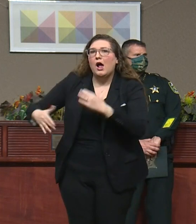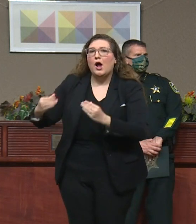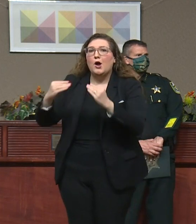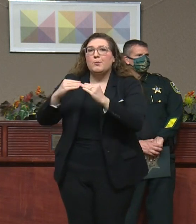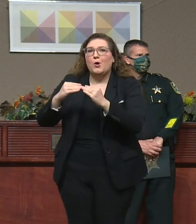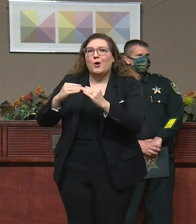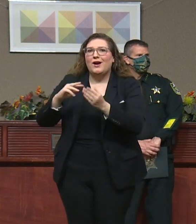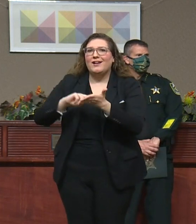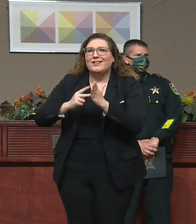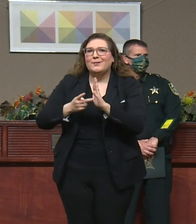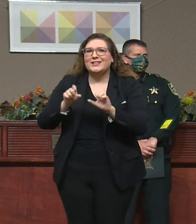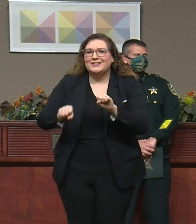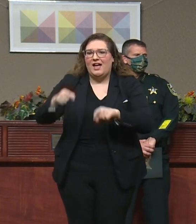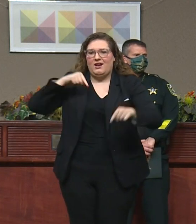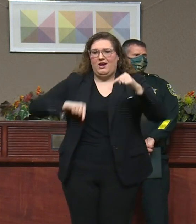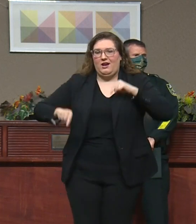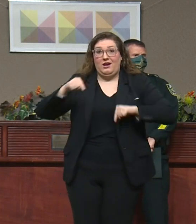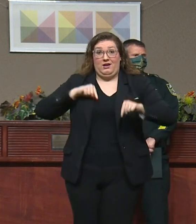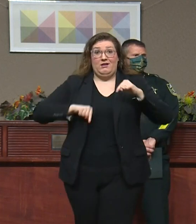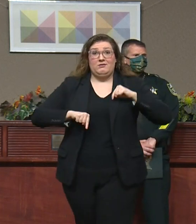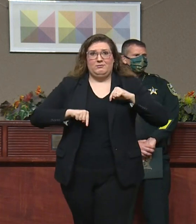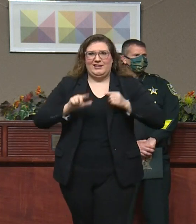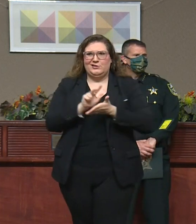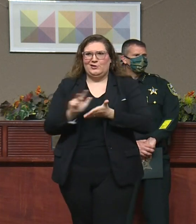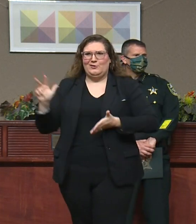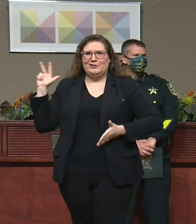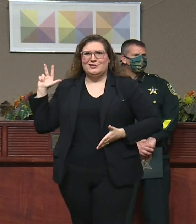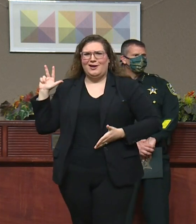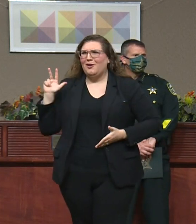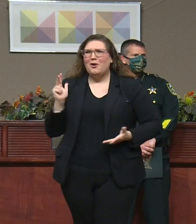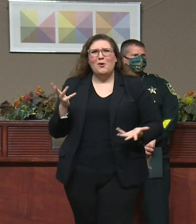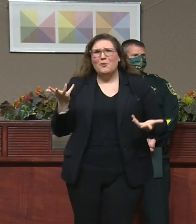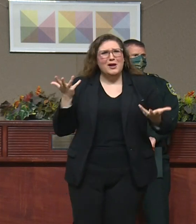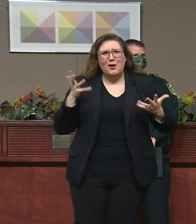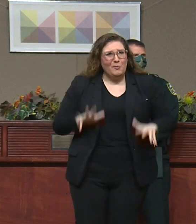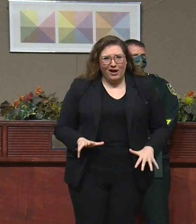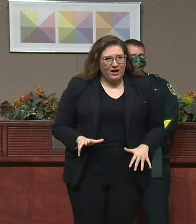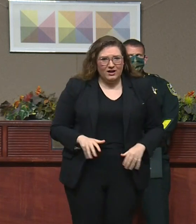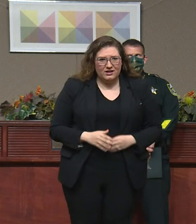back to where we were. And we don't want that. No one wants that.